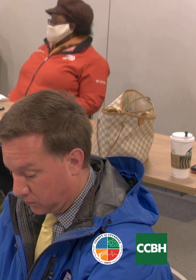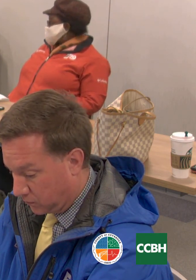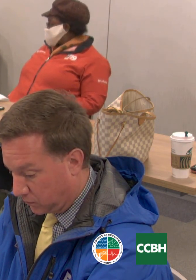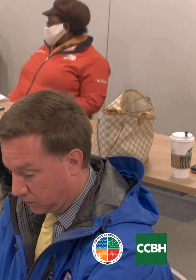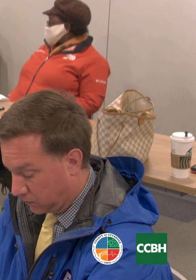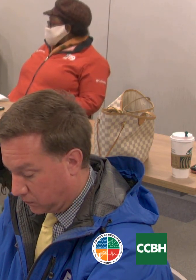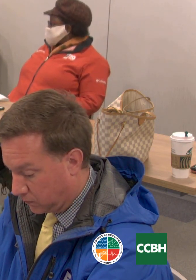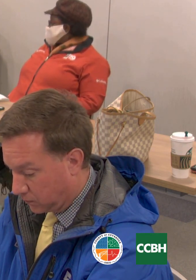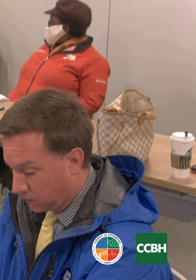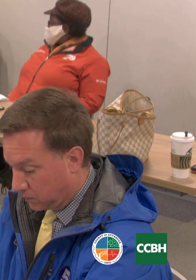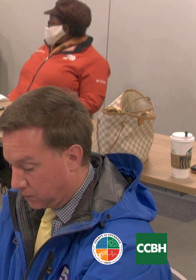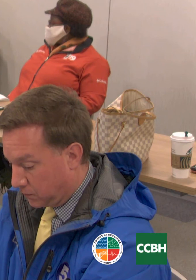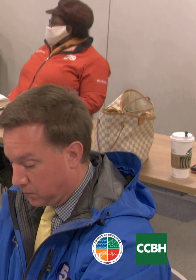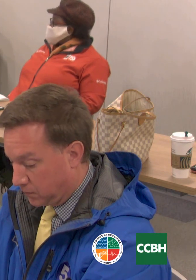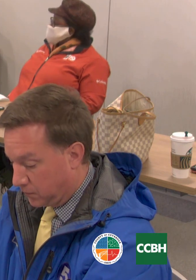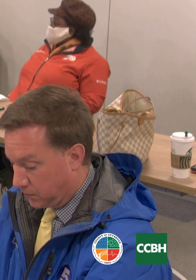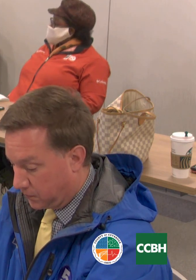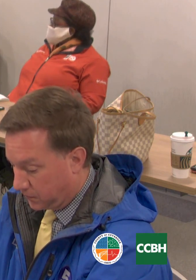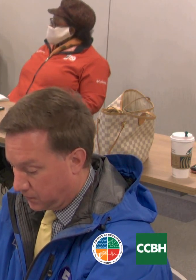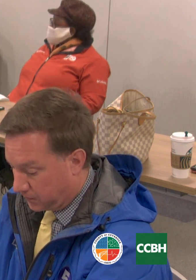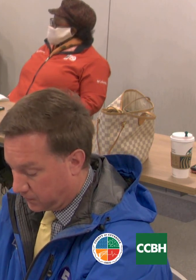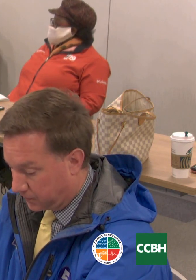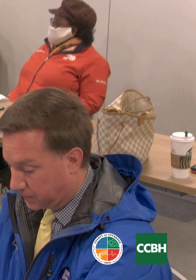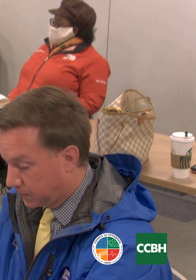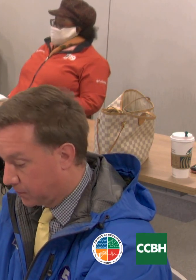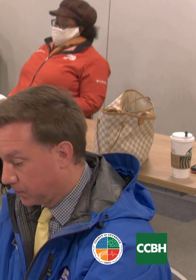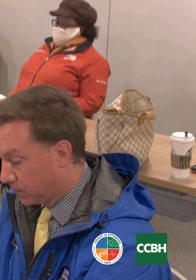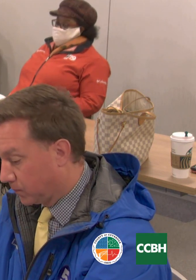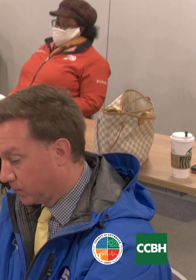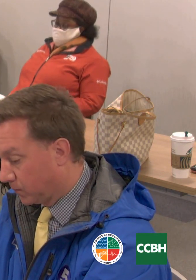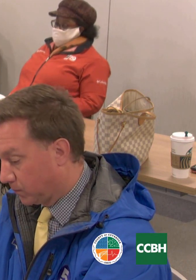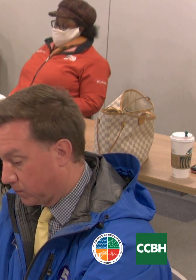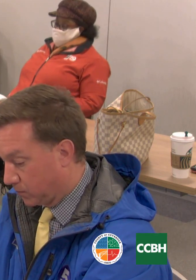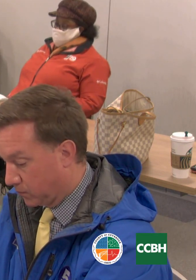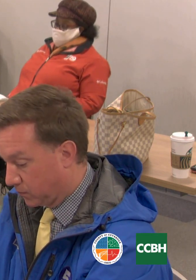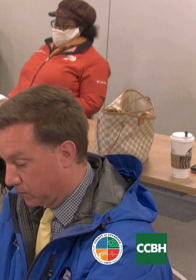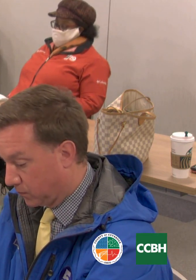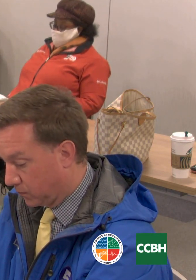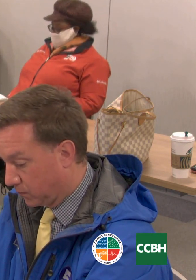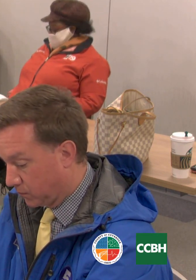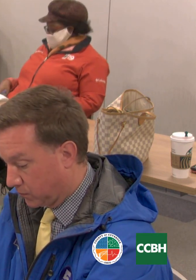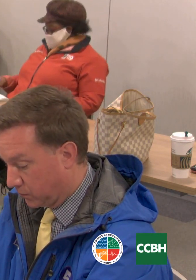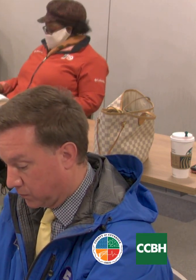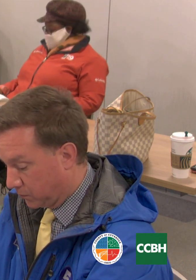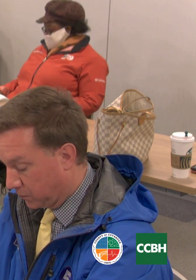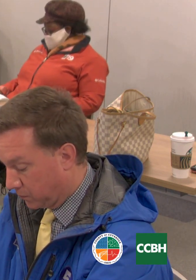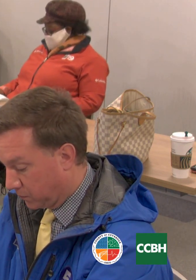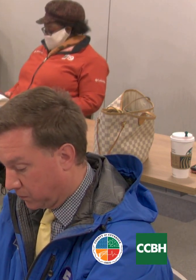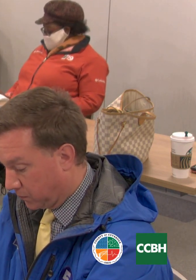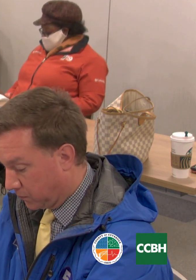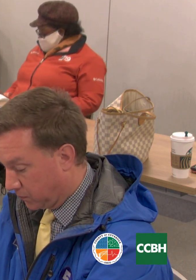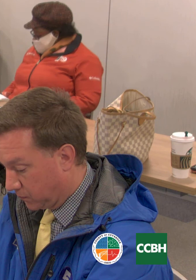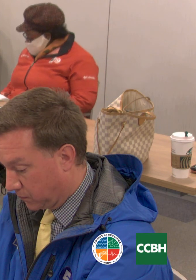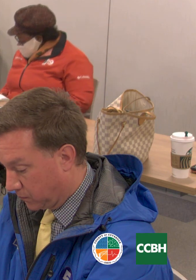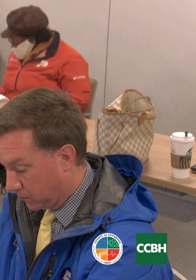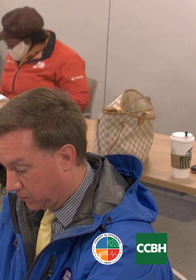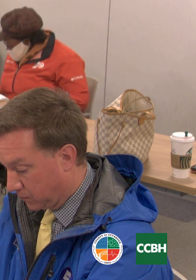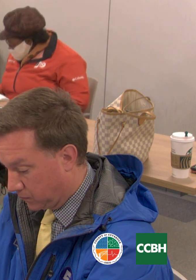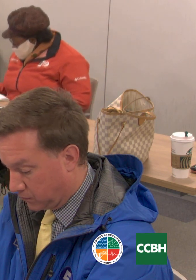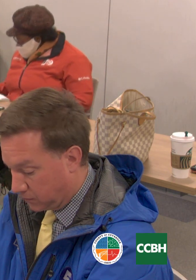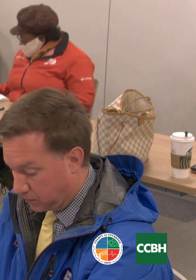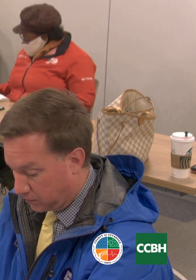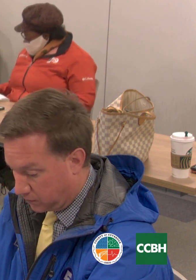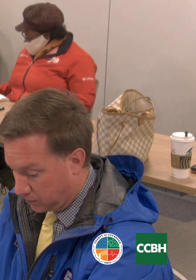Yeah, we're wondering, with this rollout of 30,000 tests, will the county, will Metro Health, will the board, make public